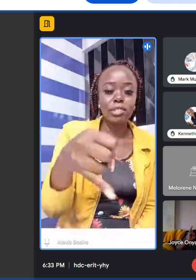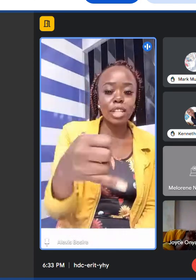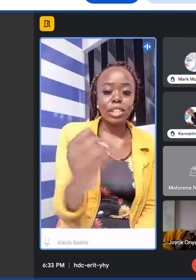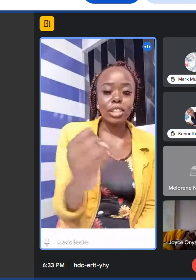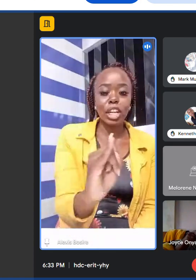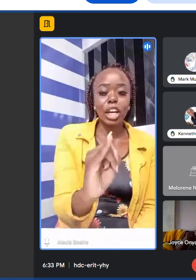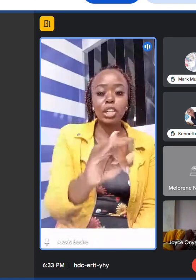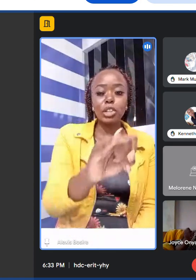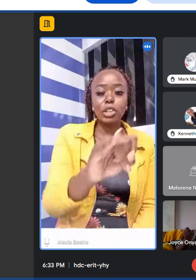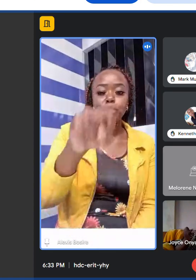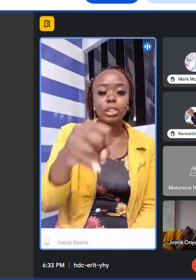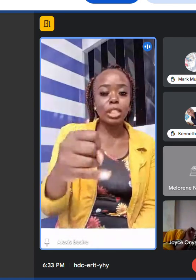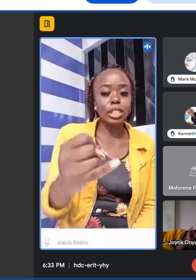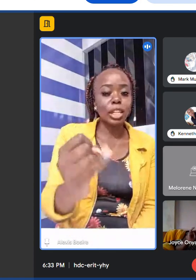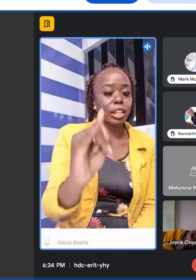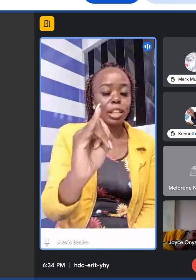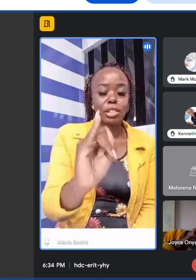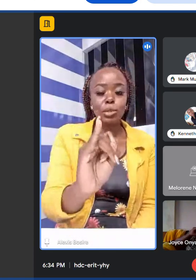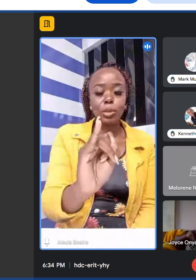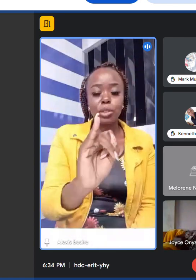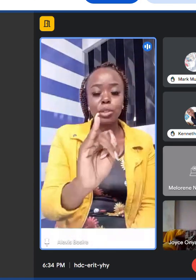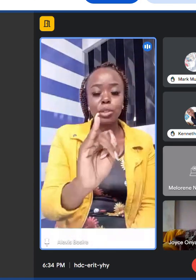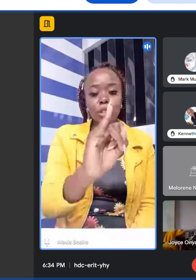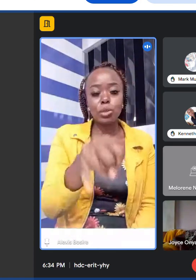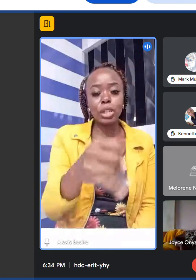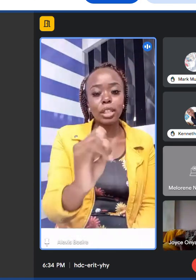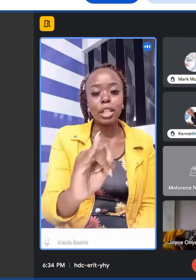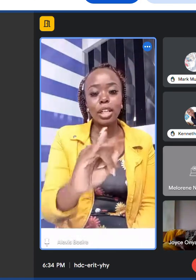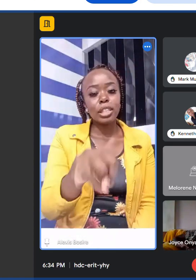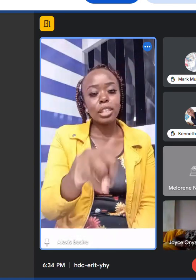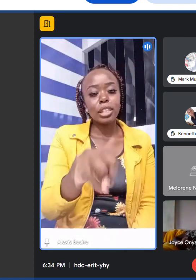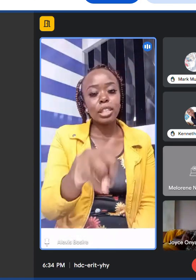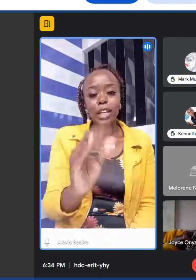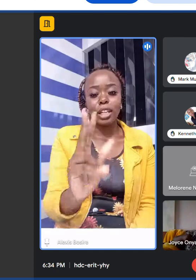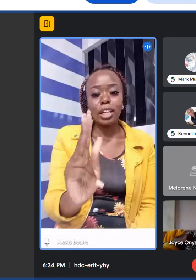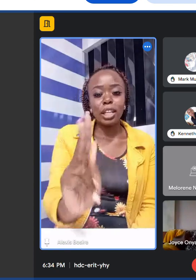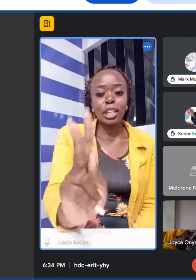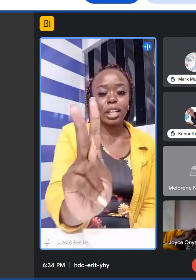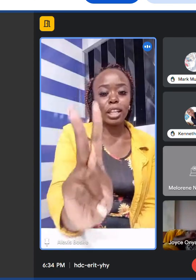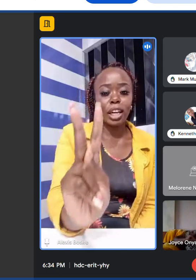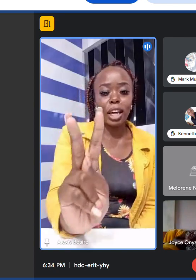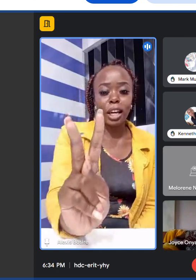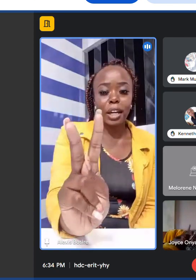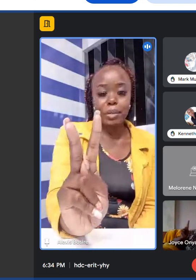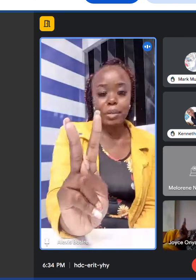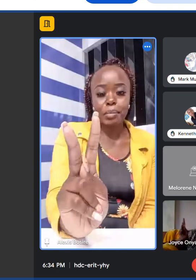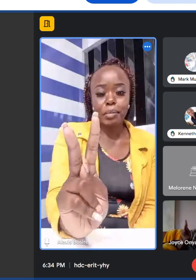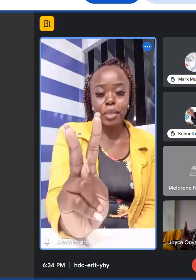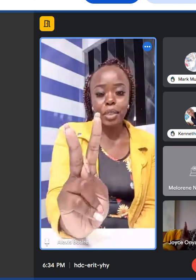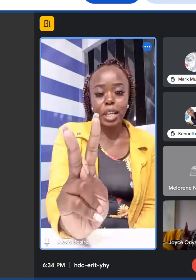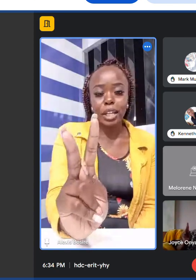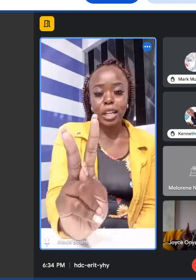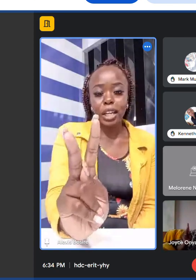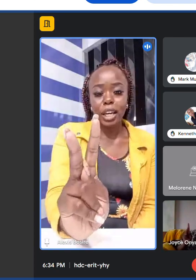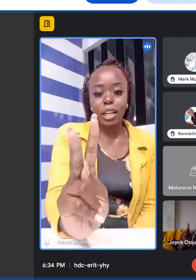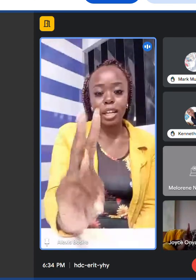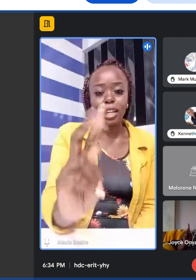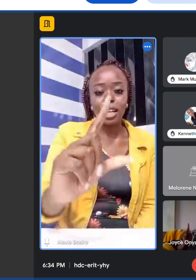then I've said J, you draw just as you were taught in school. J, then K,